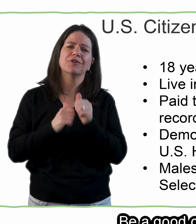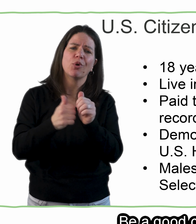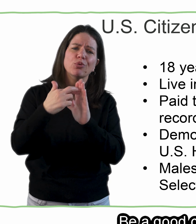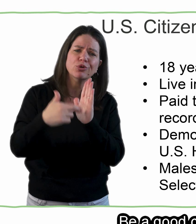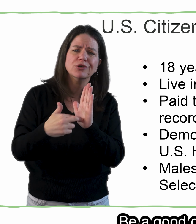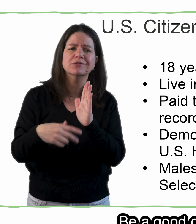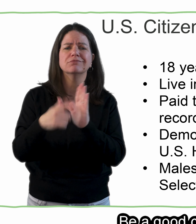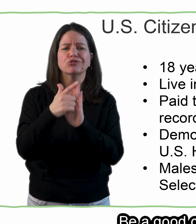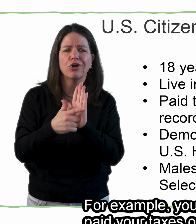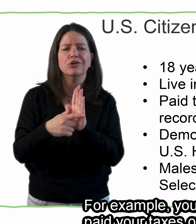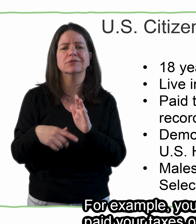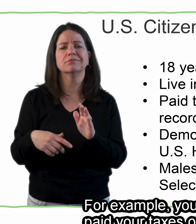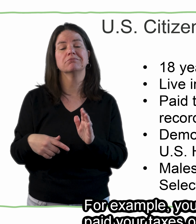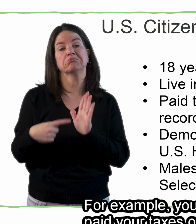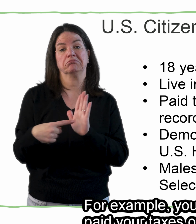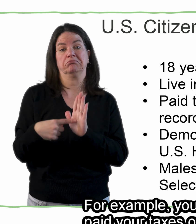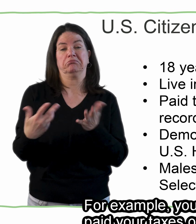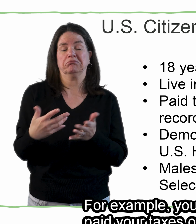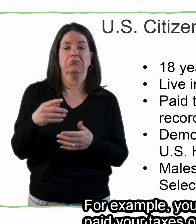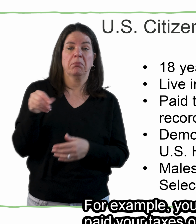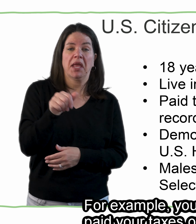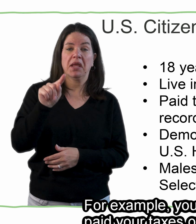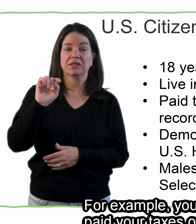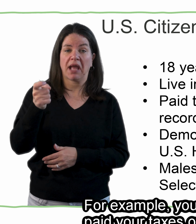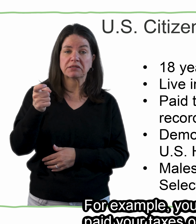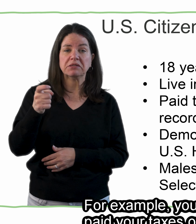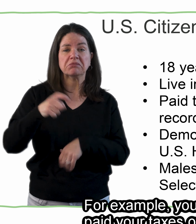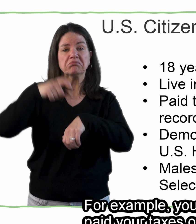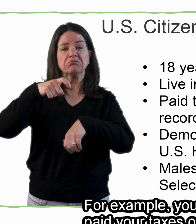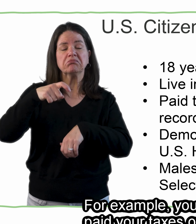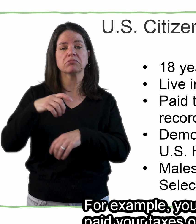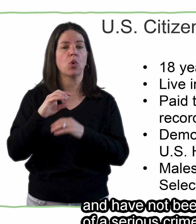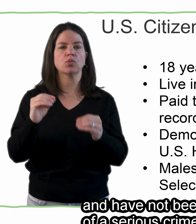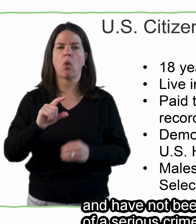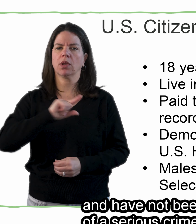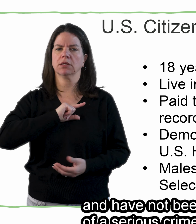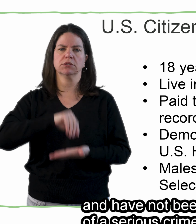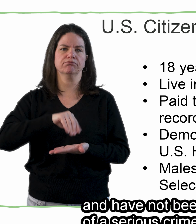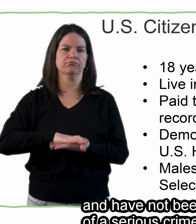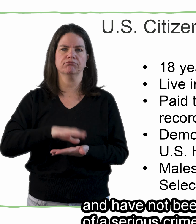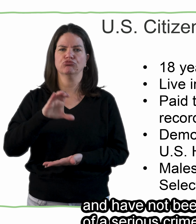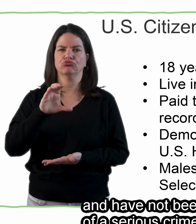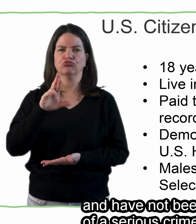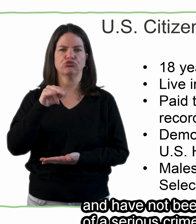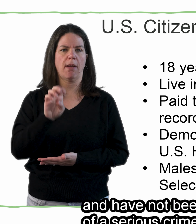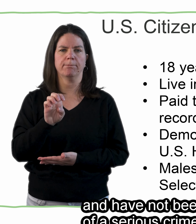citizen. For example, you must have paid your taxes on time and have not been convicted of a serious